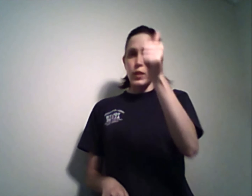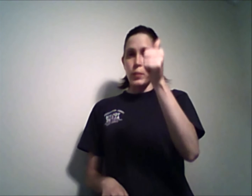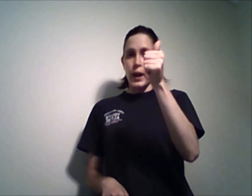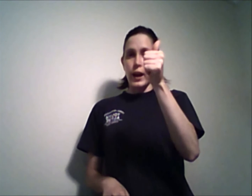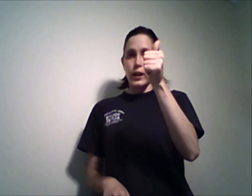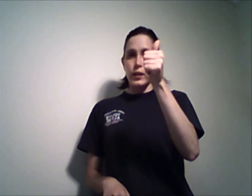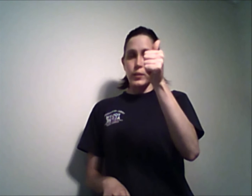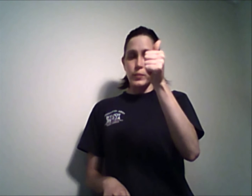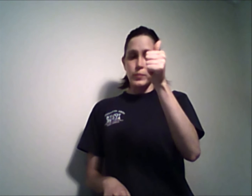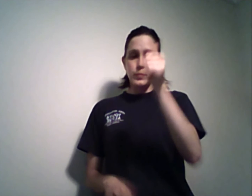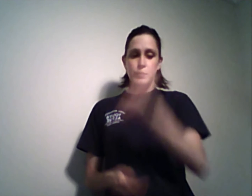back.